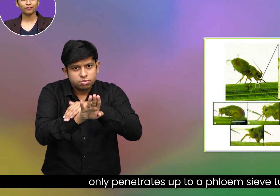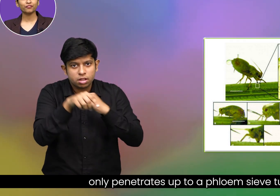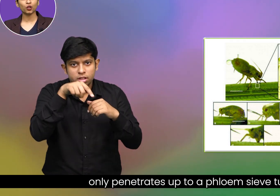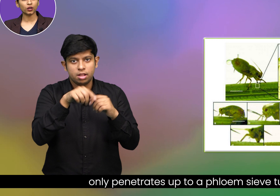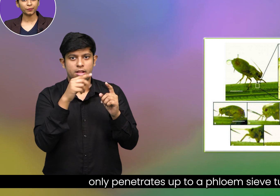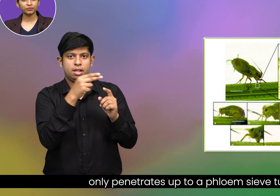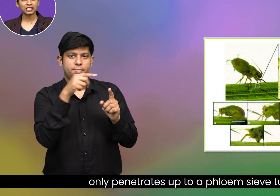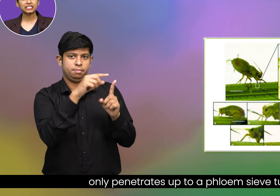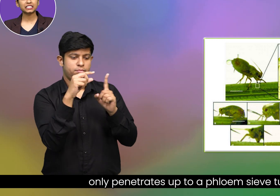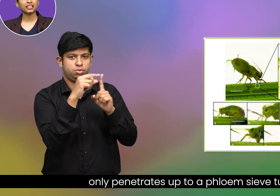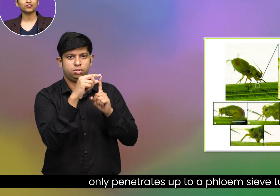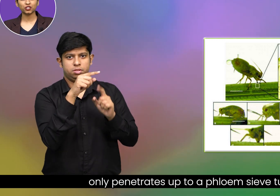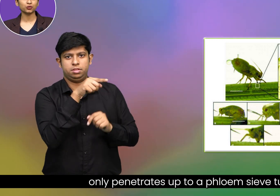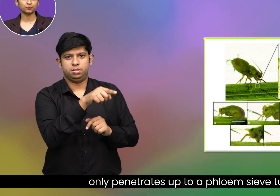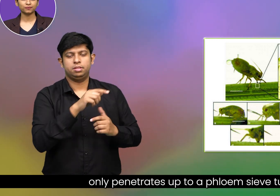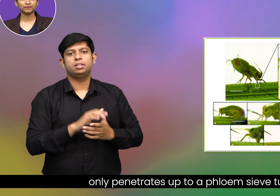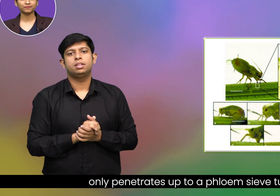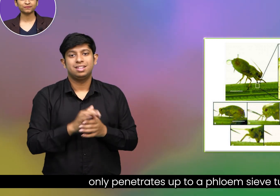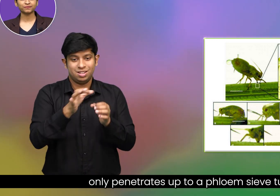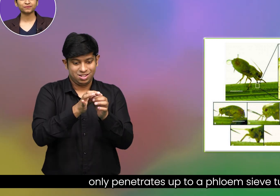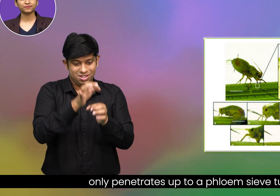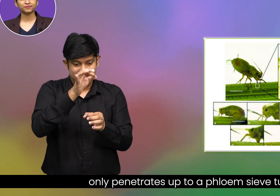a phloem sieve tube.